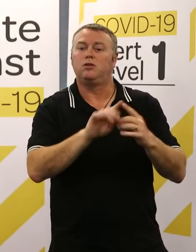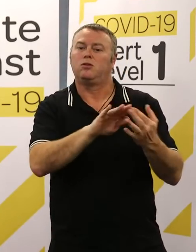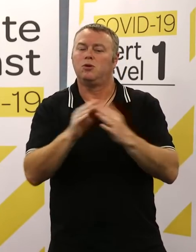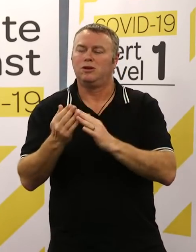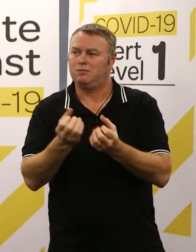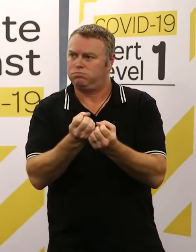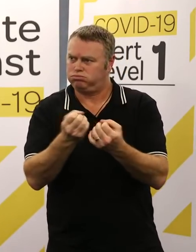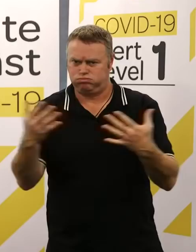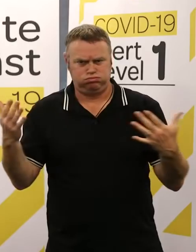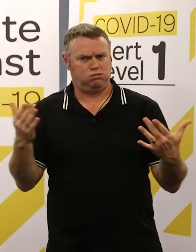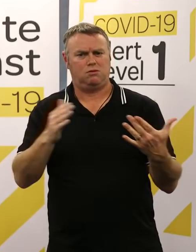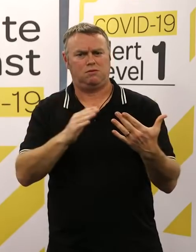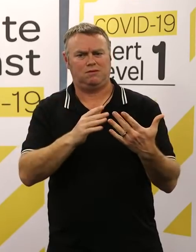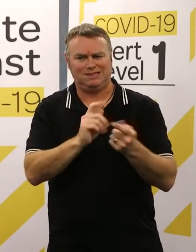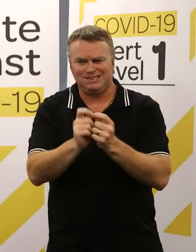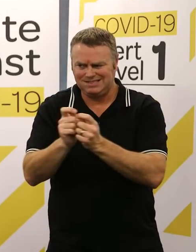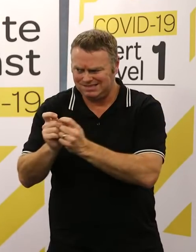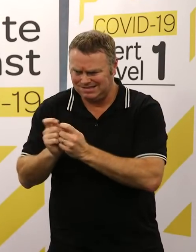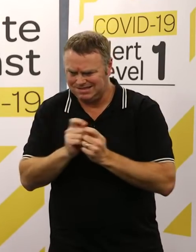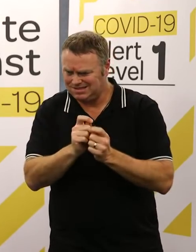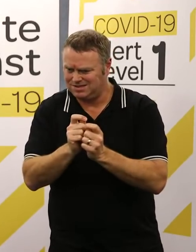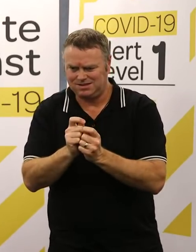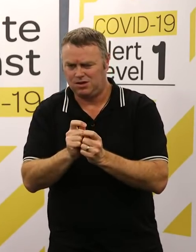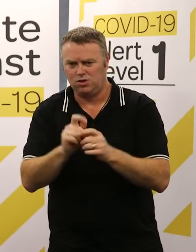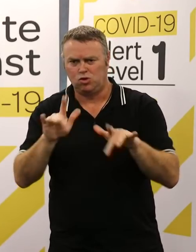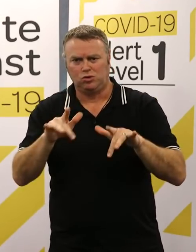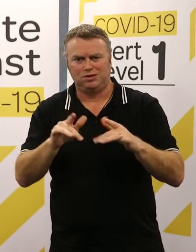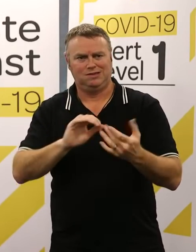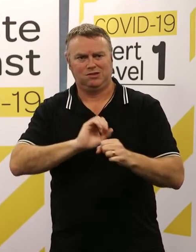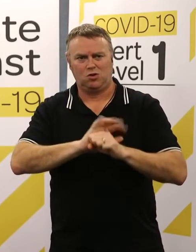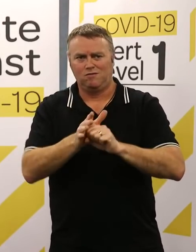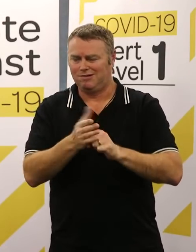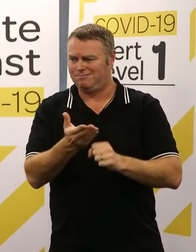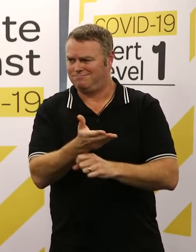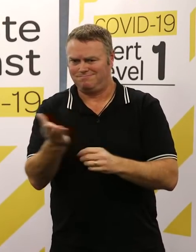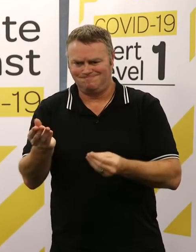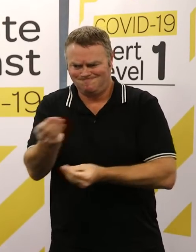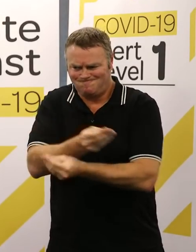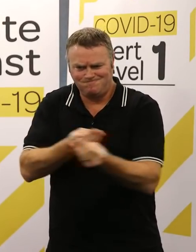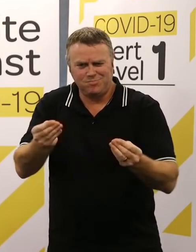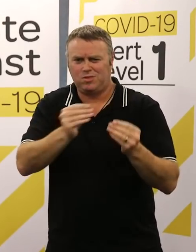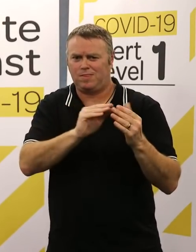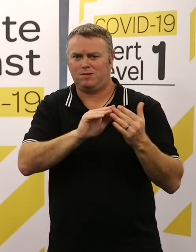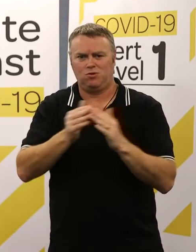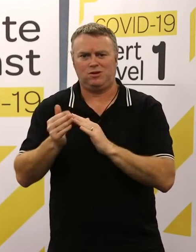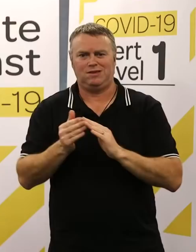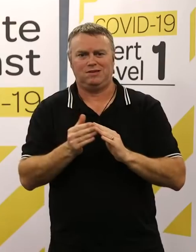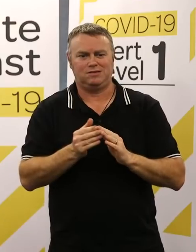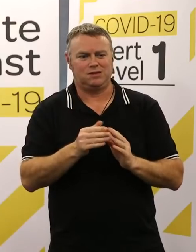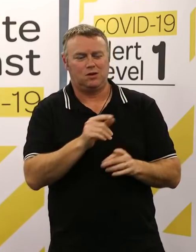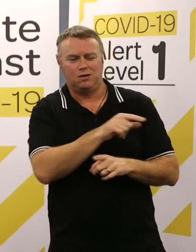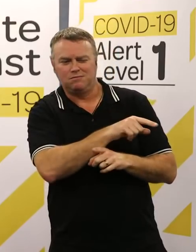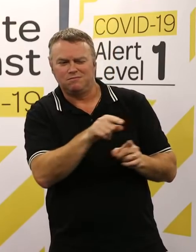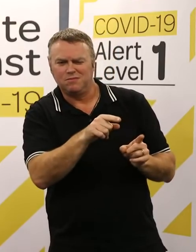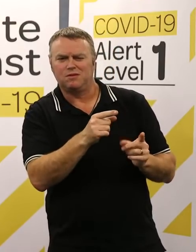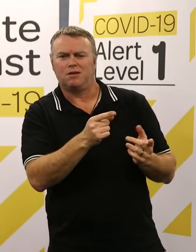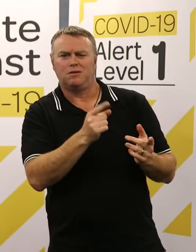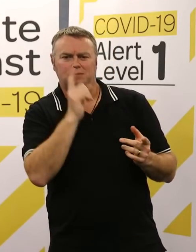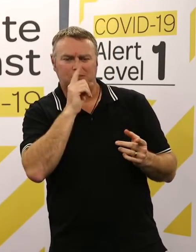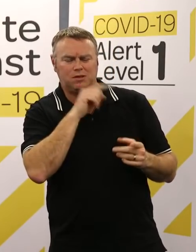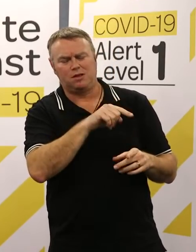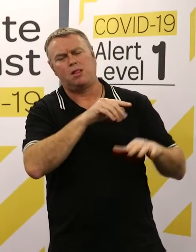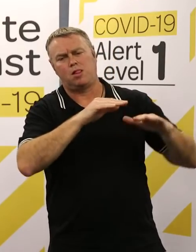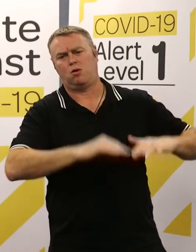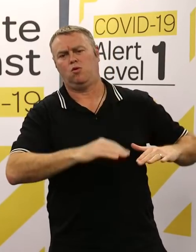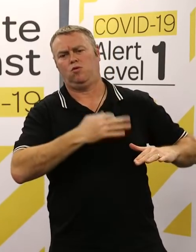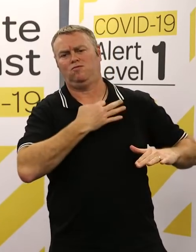are not finding any COVID-19. These people present a very low risk. And so the question will be whether or not we still need to follow